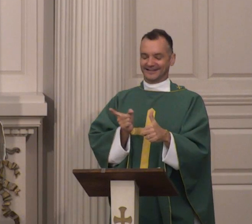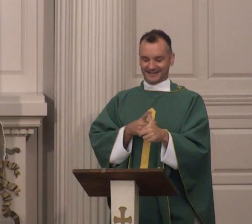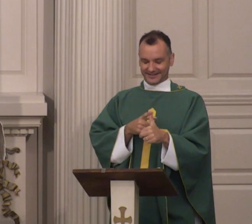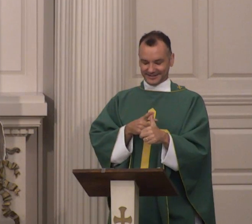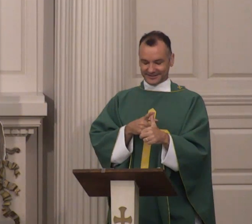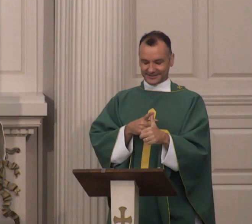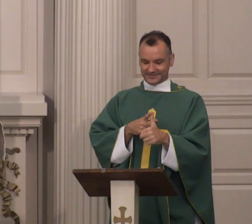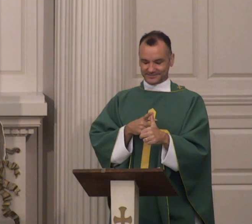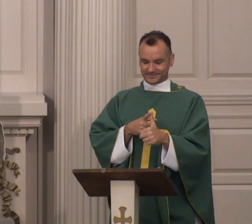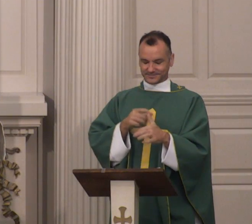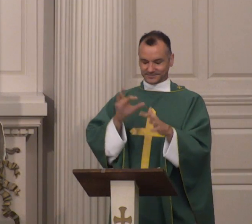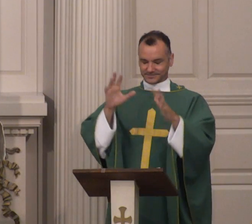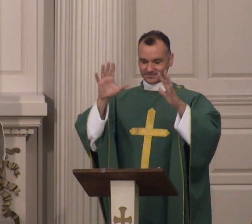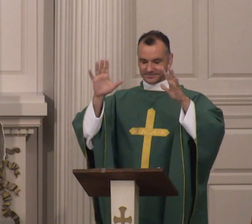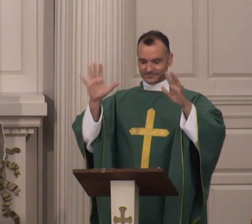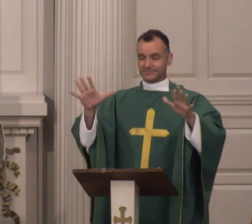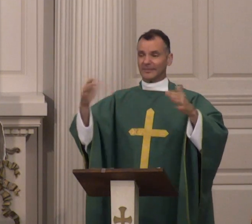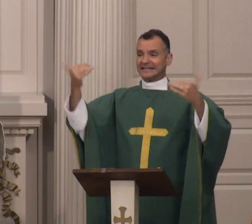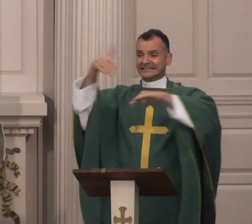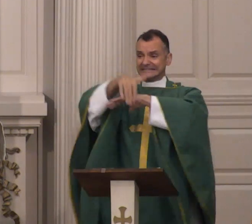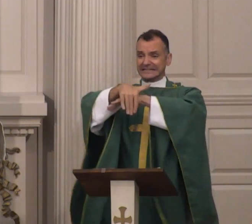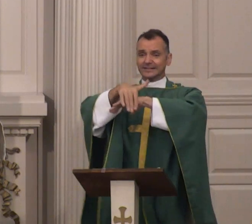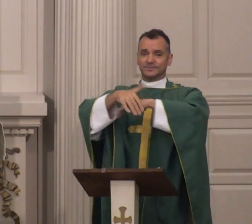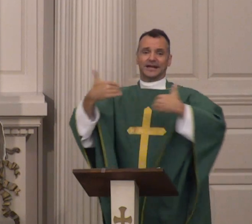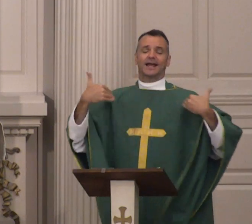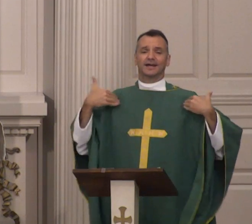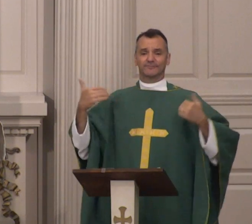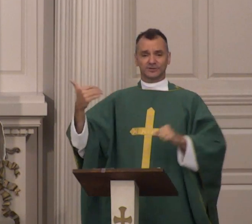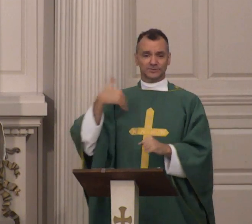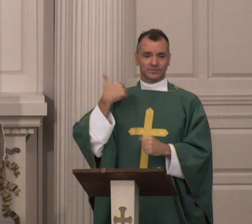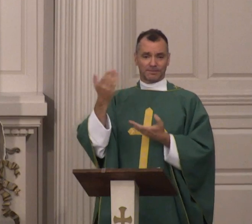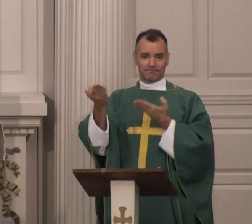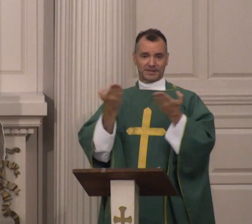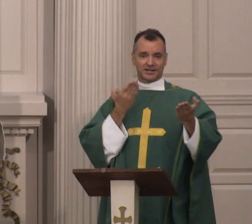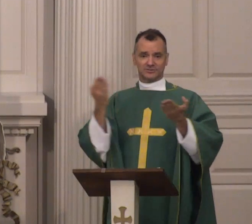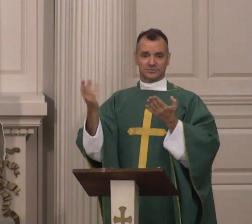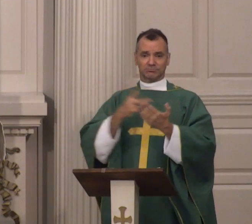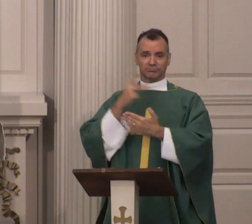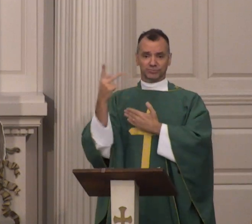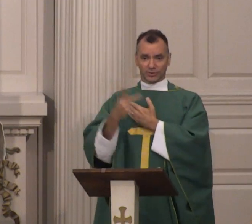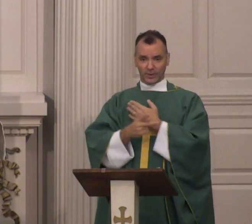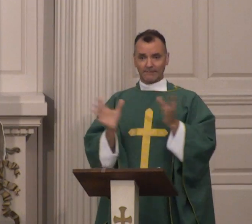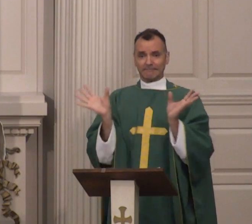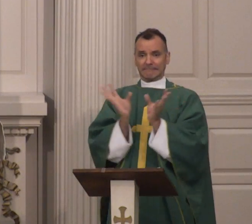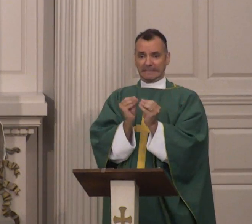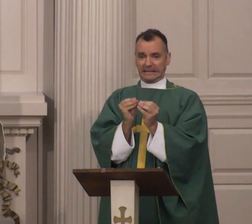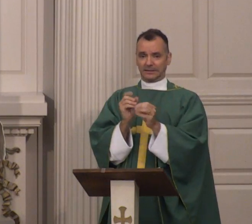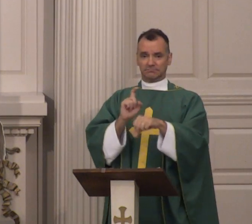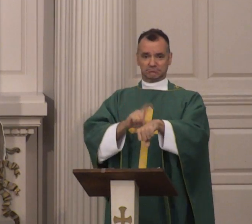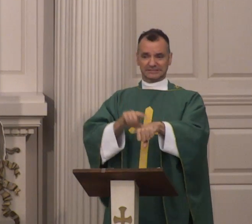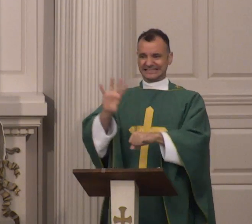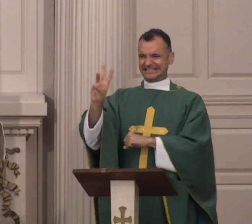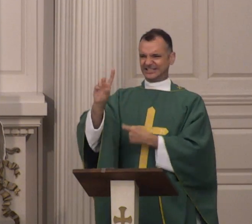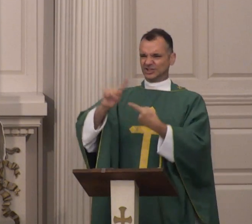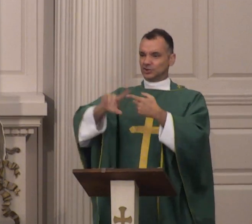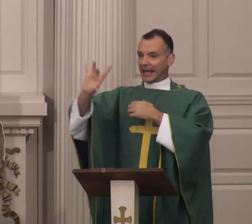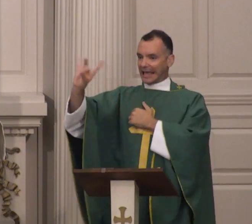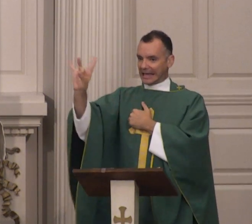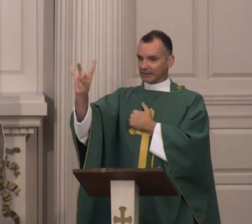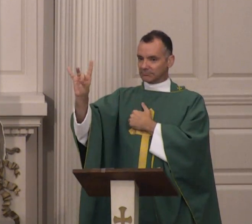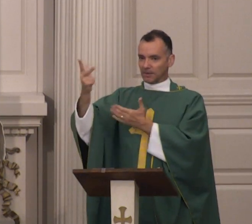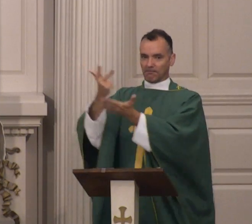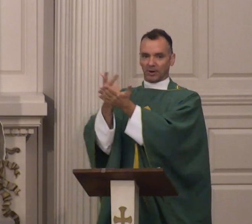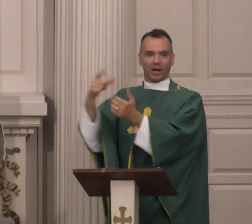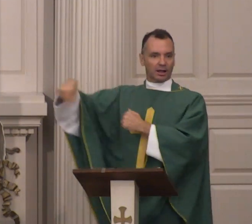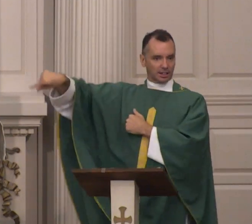Announcements. First, let's see. This evening, we have youth ministry. That will be from 6 to